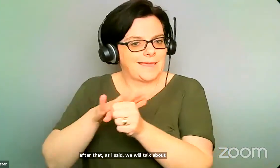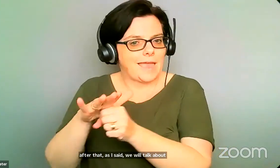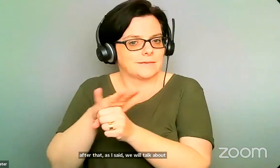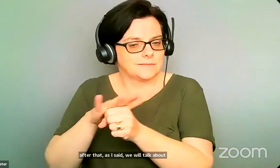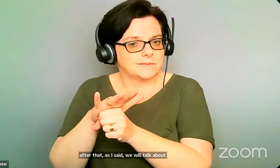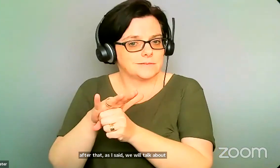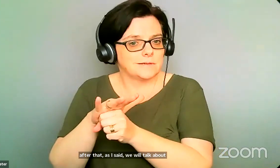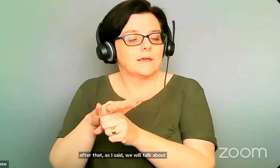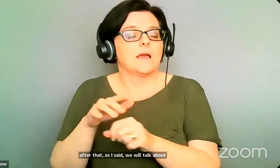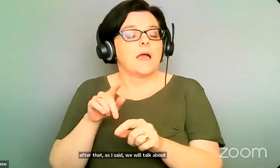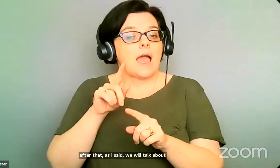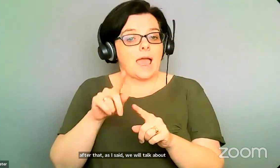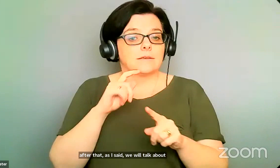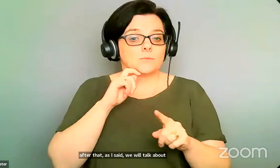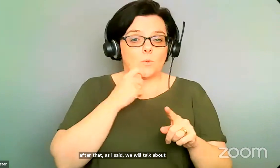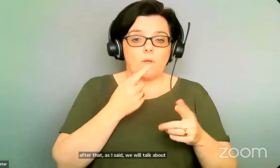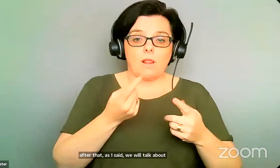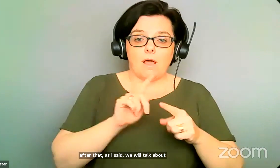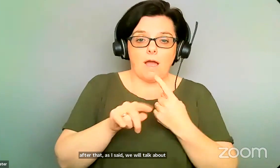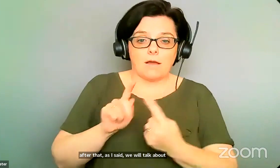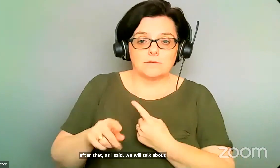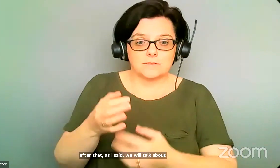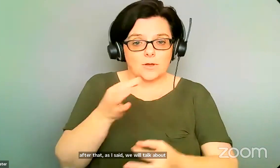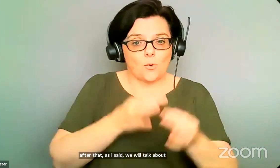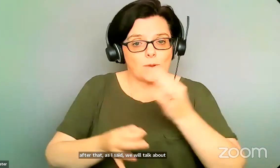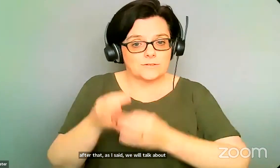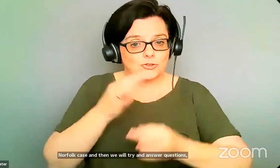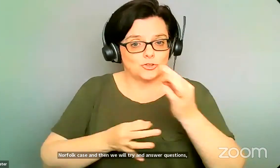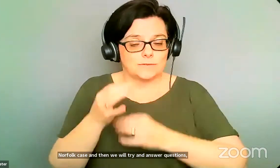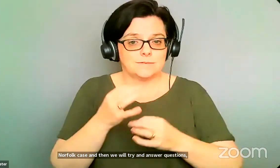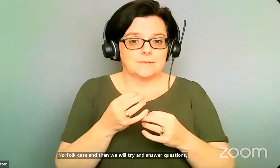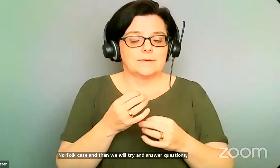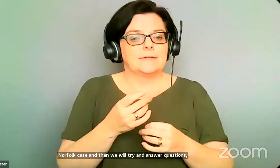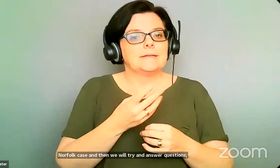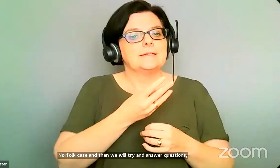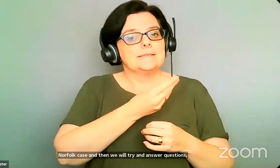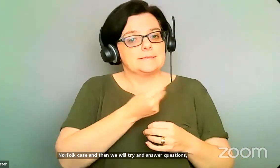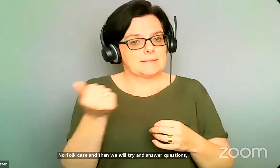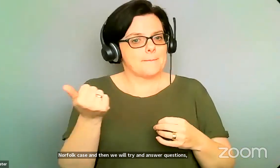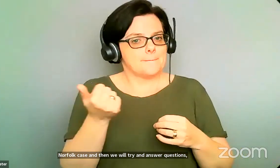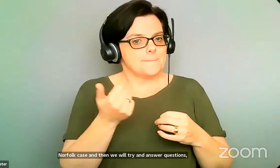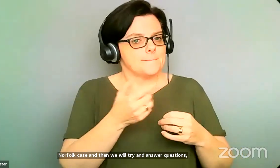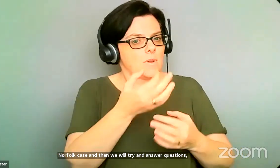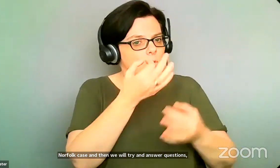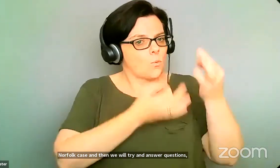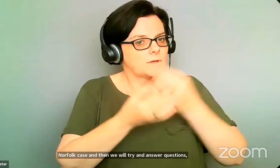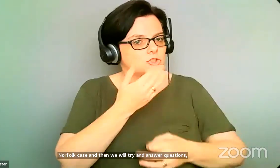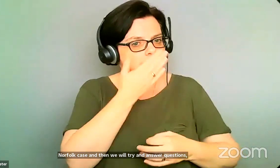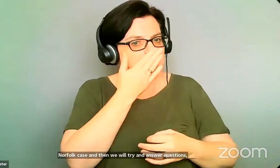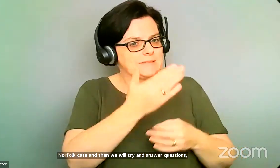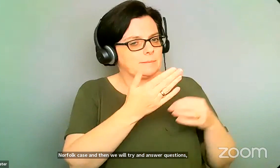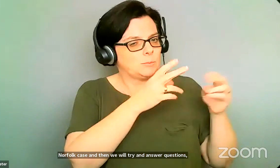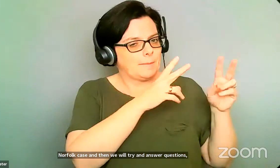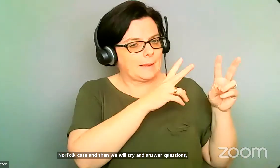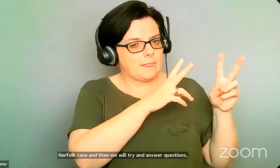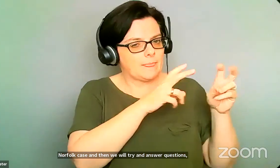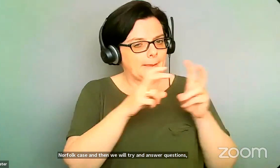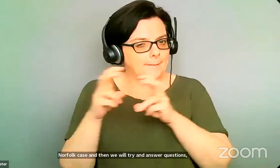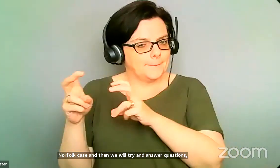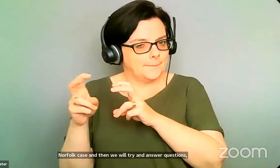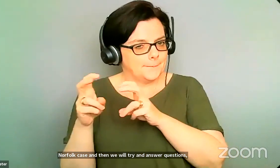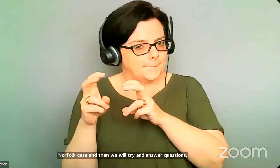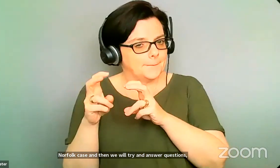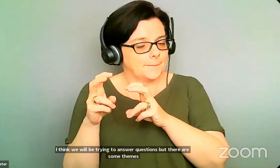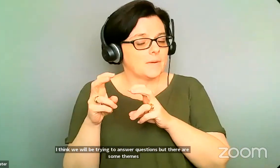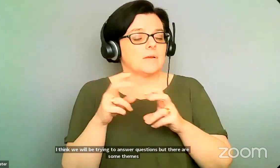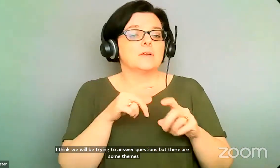and answer questions. I think we've been trying to answer questions, but there are some themes that are well coming through, so maybe